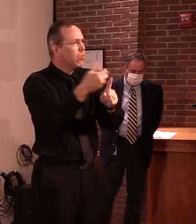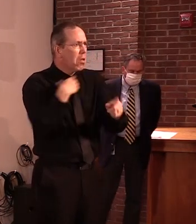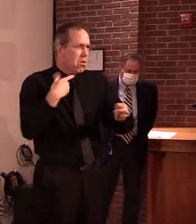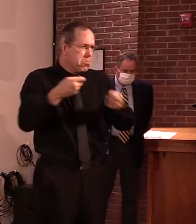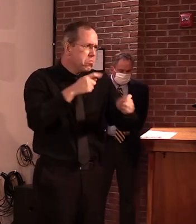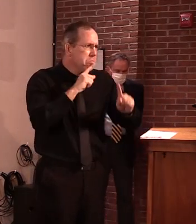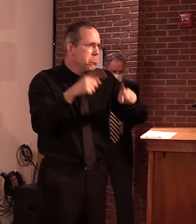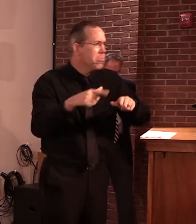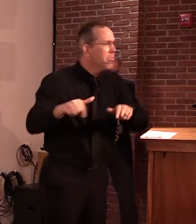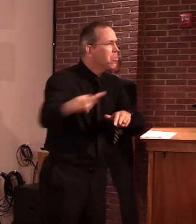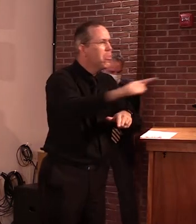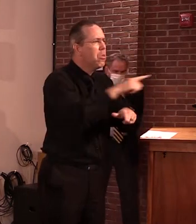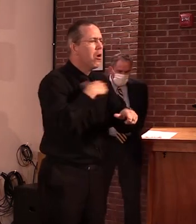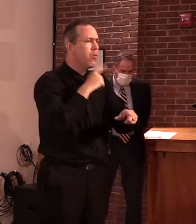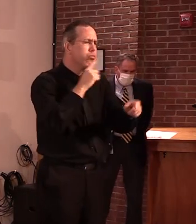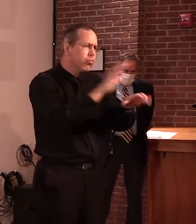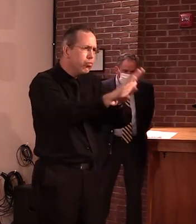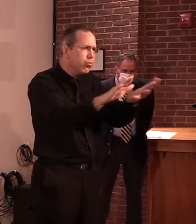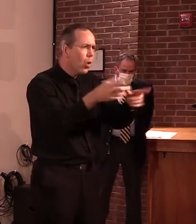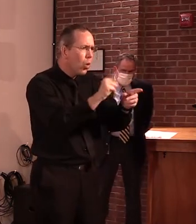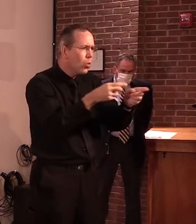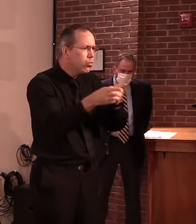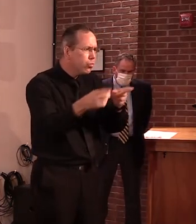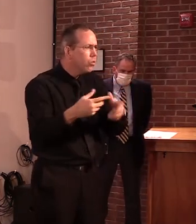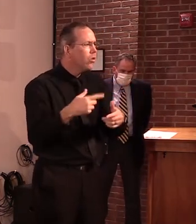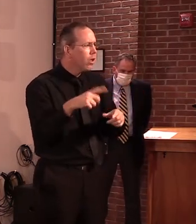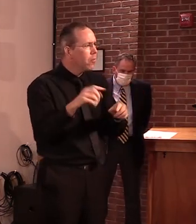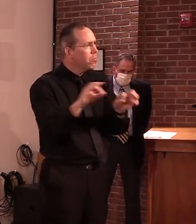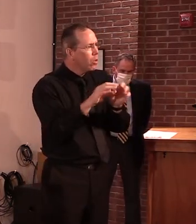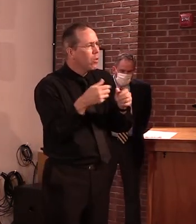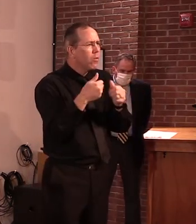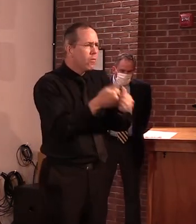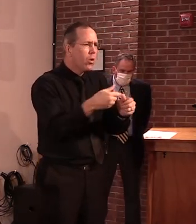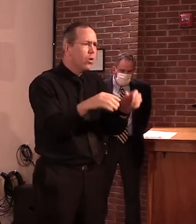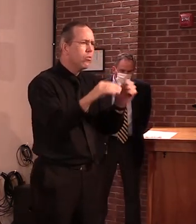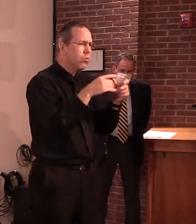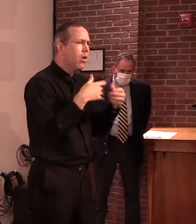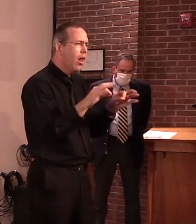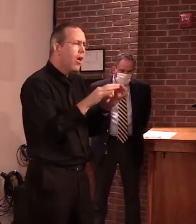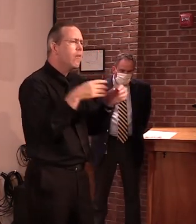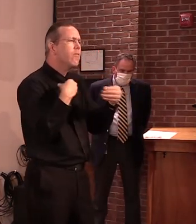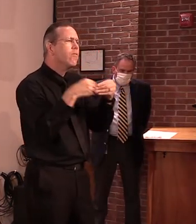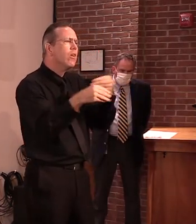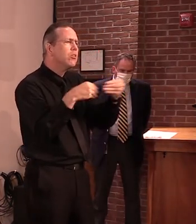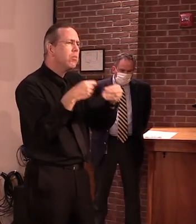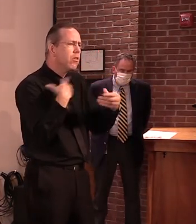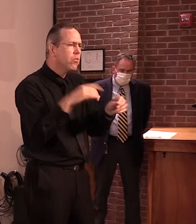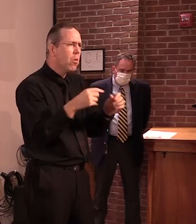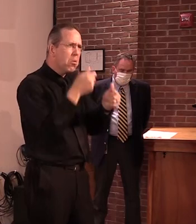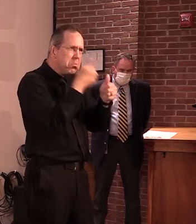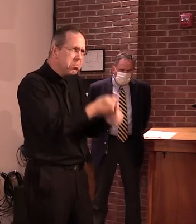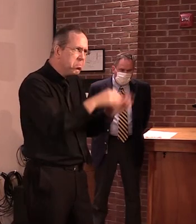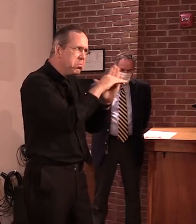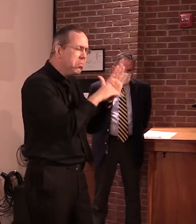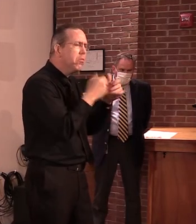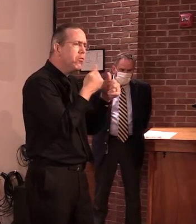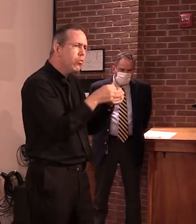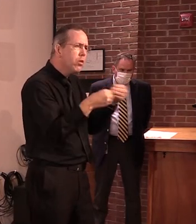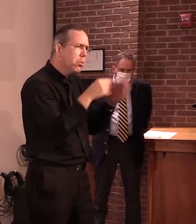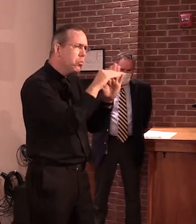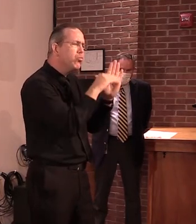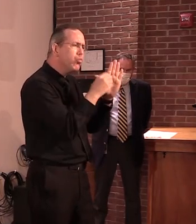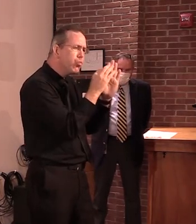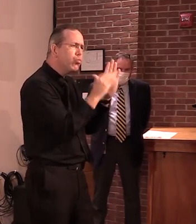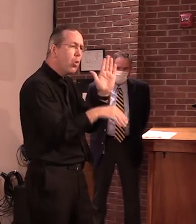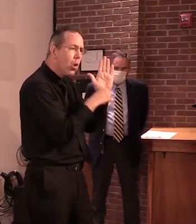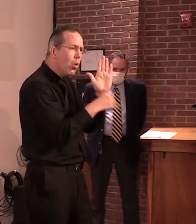for that as well, some flexibility. So again, we're doing the best we can. I know the superintendents are under a